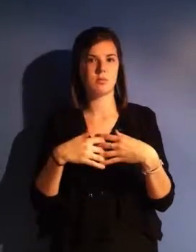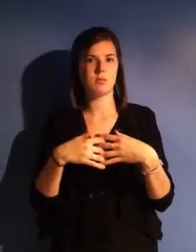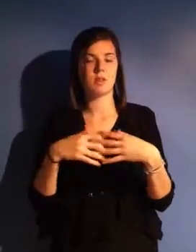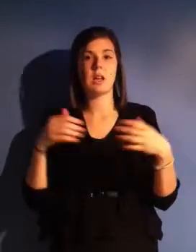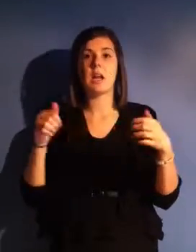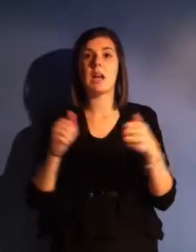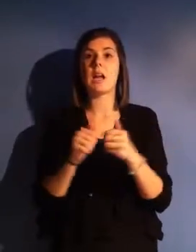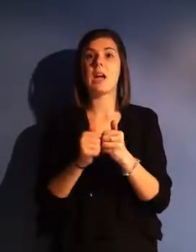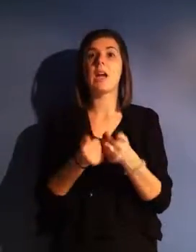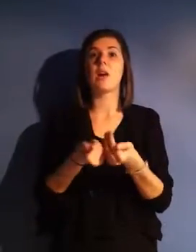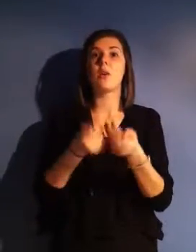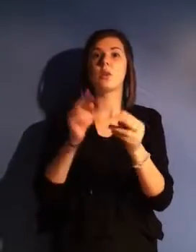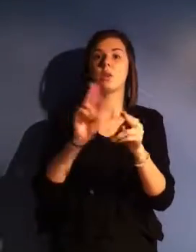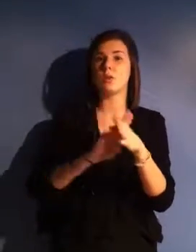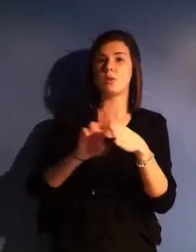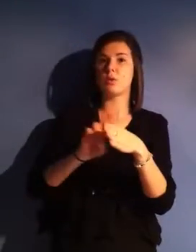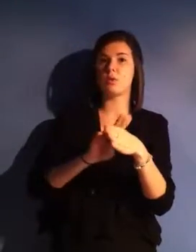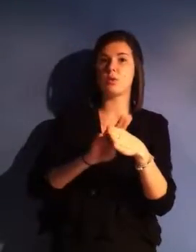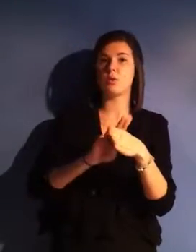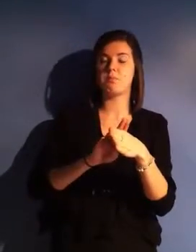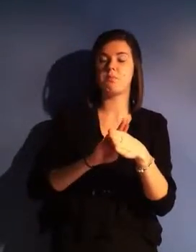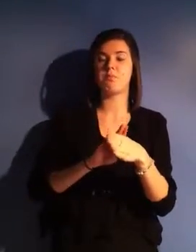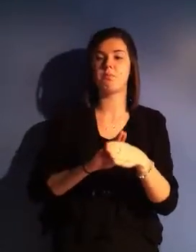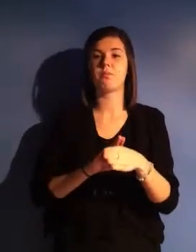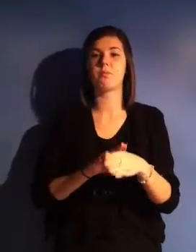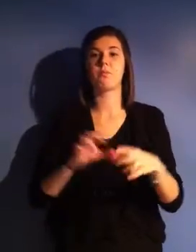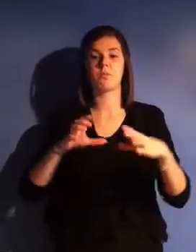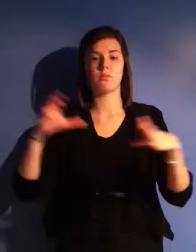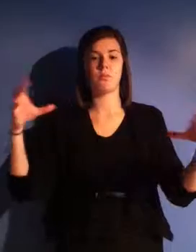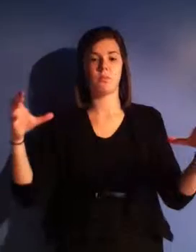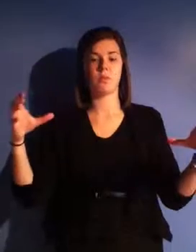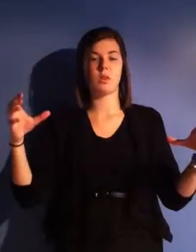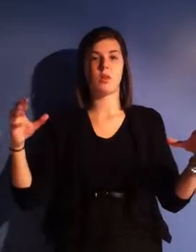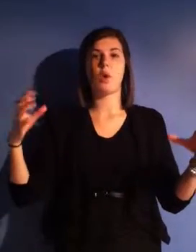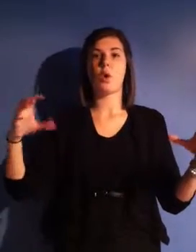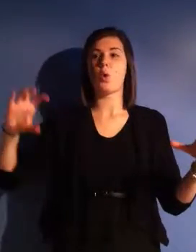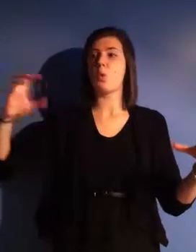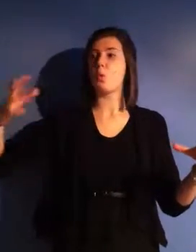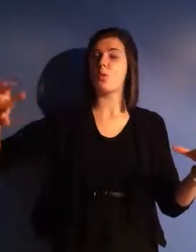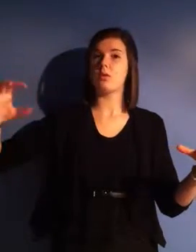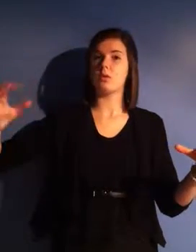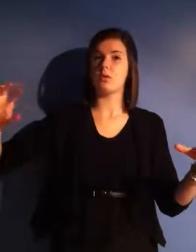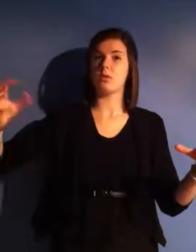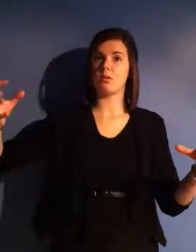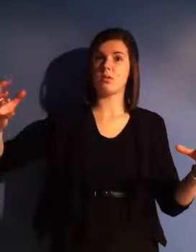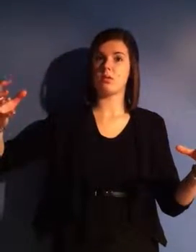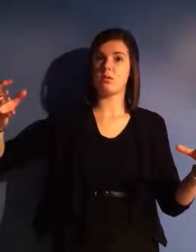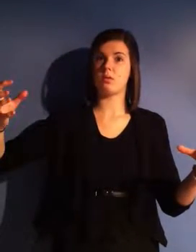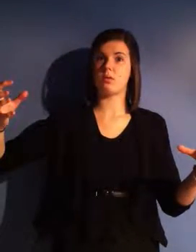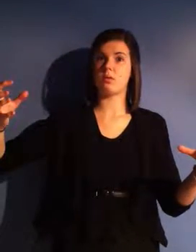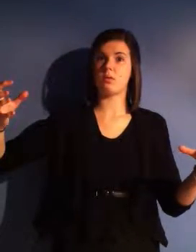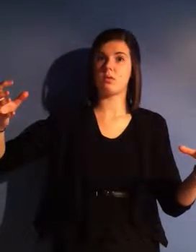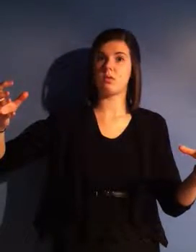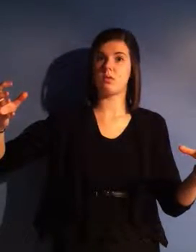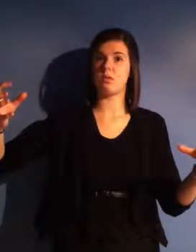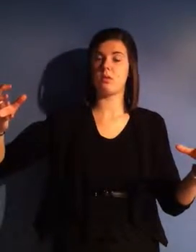on the right. It has a needle and a needle foot in the